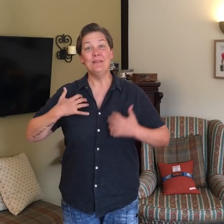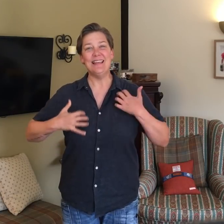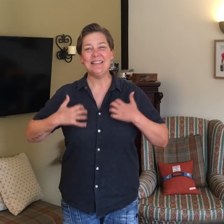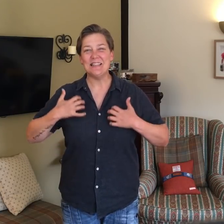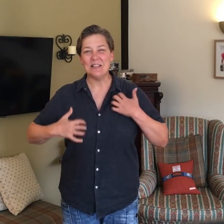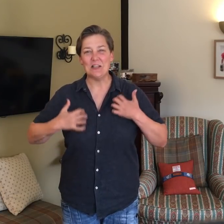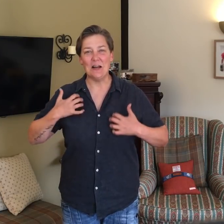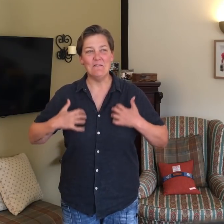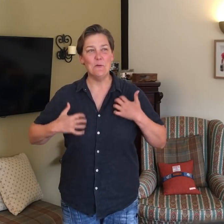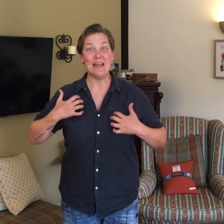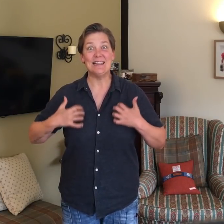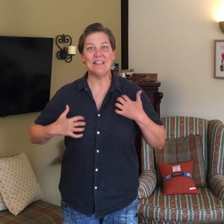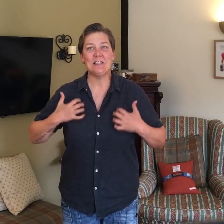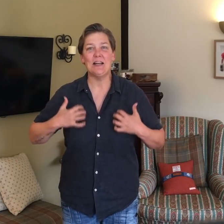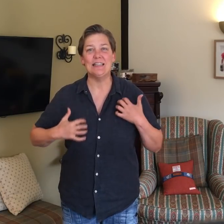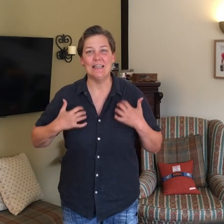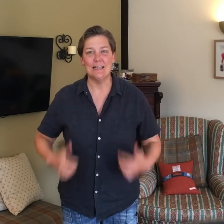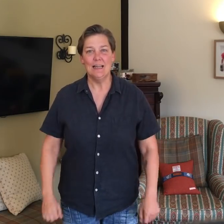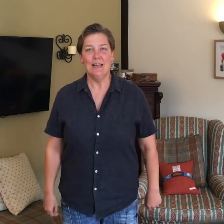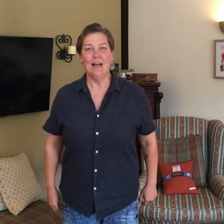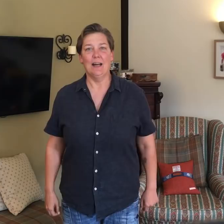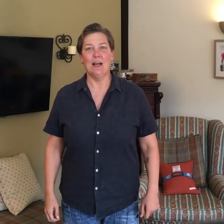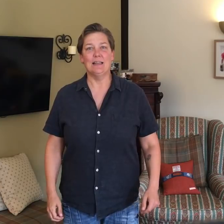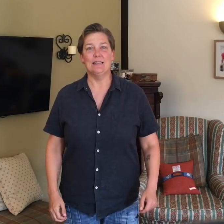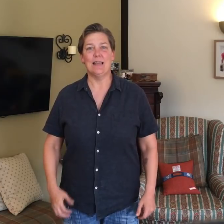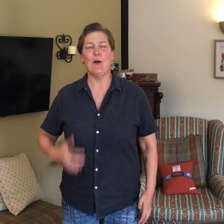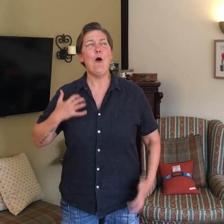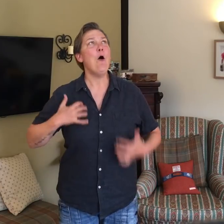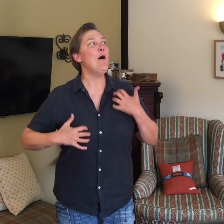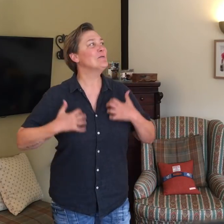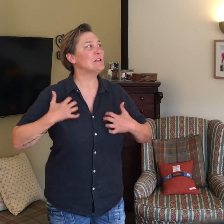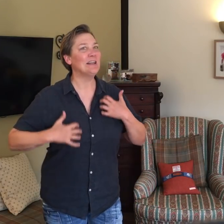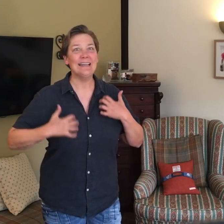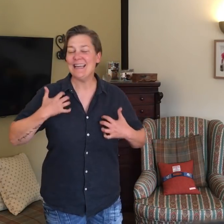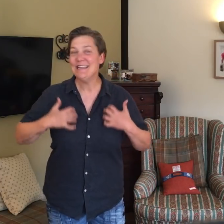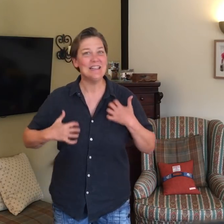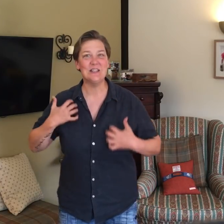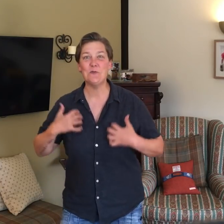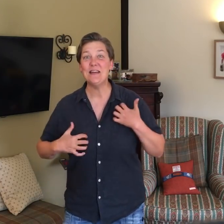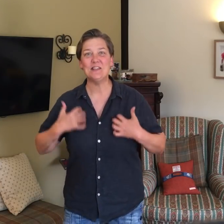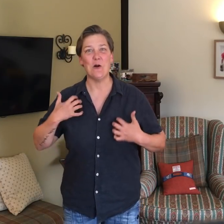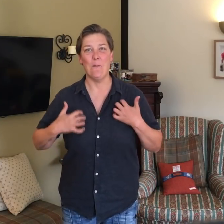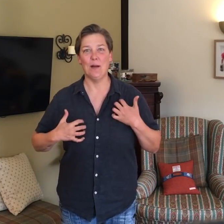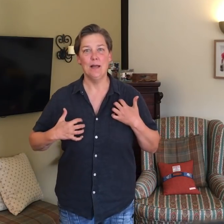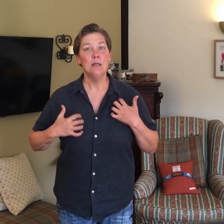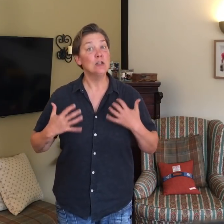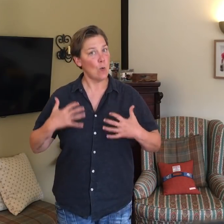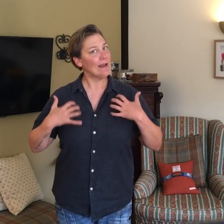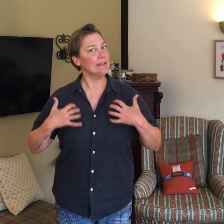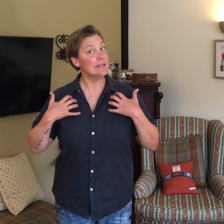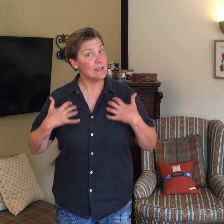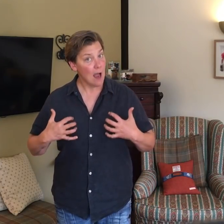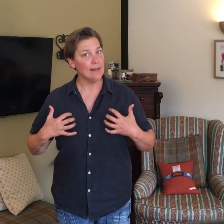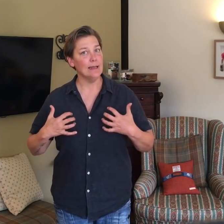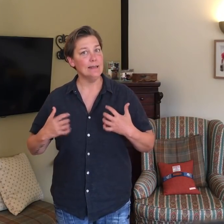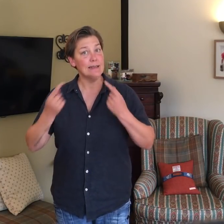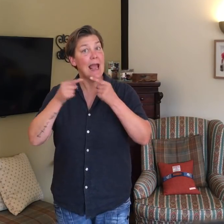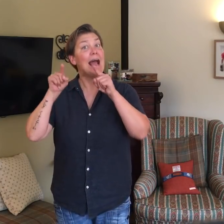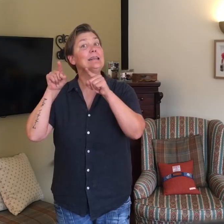This is the sign for excited. And I could say, oh, I was like a kid in a sweet shop. So I can sign this and